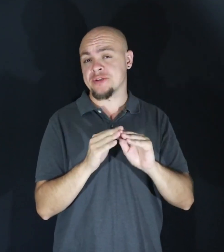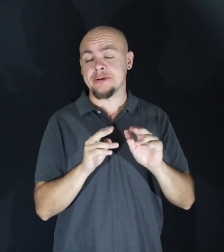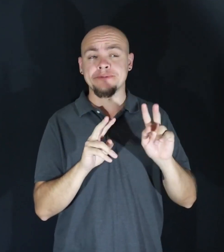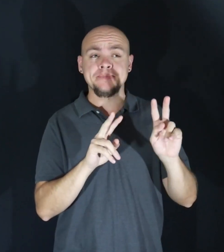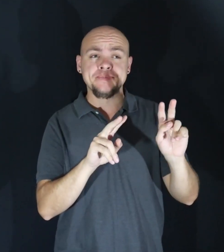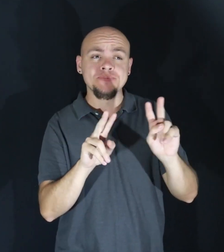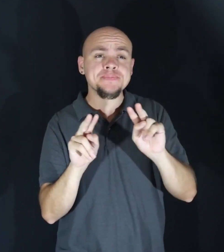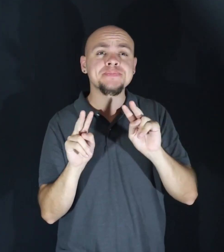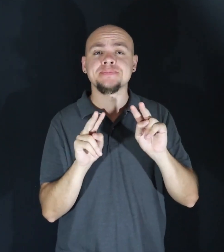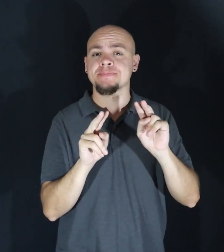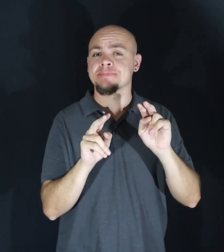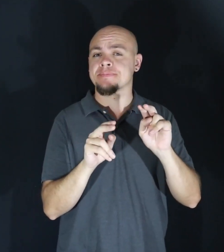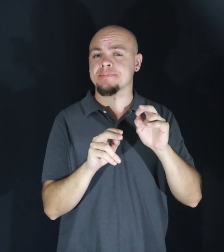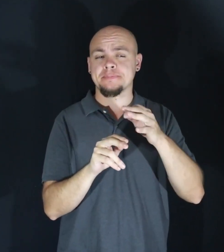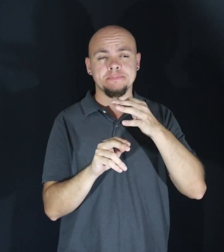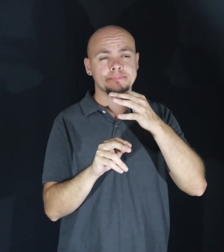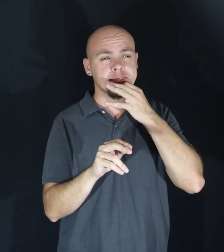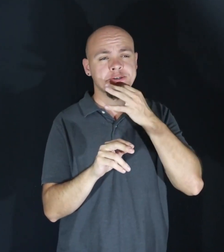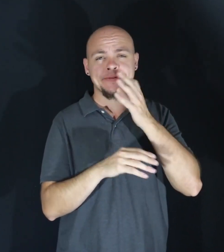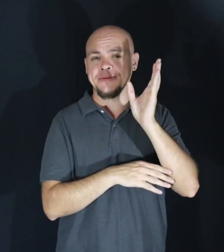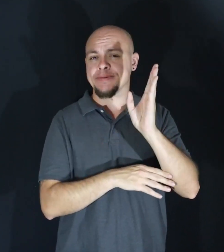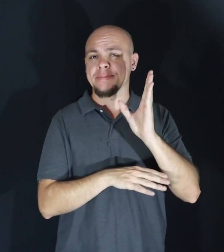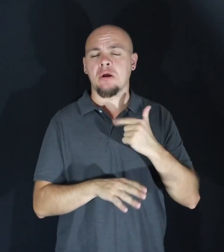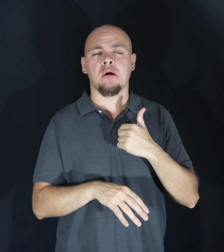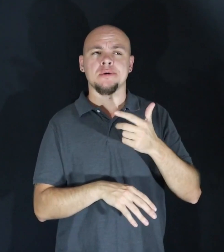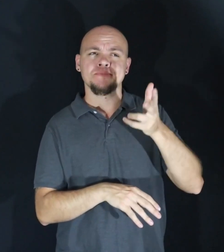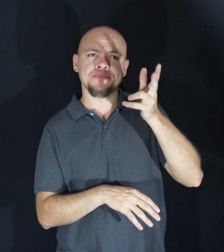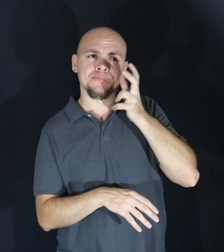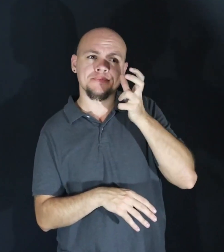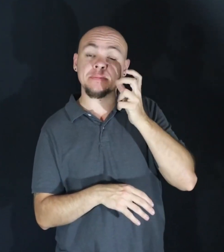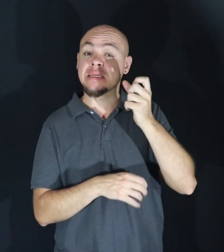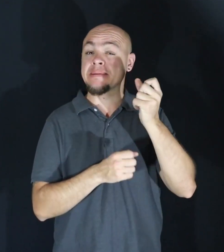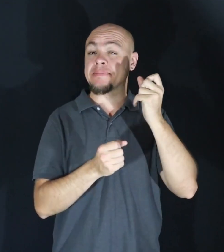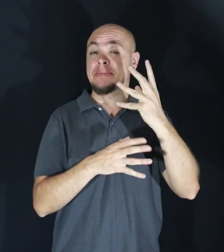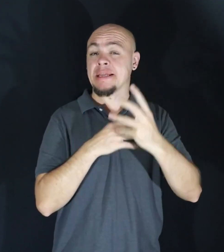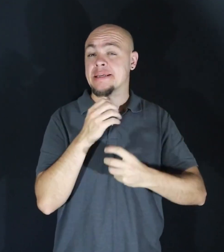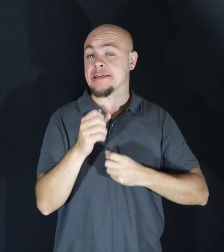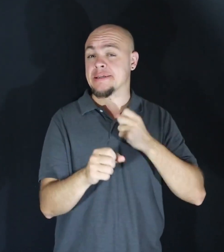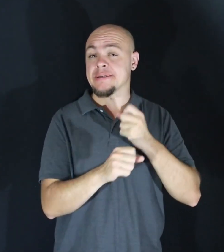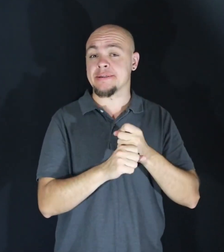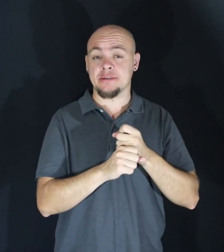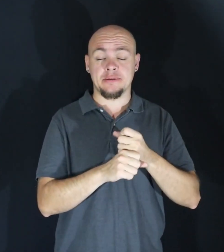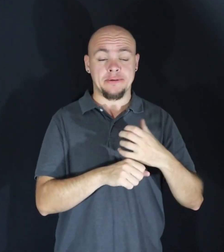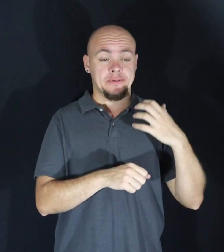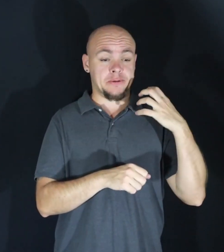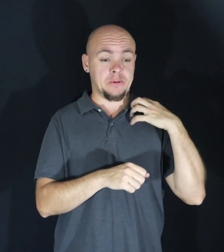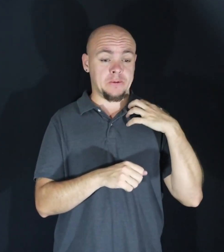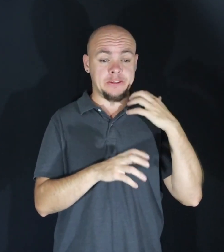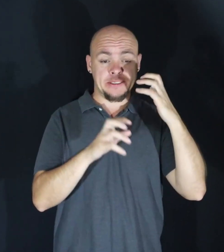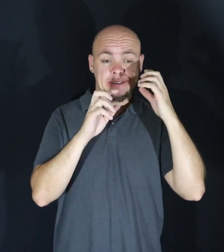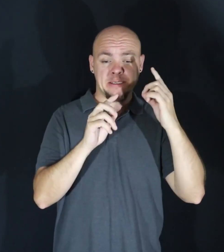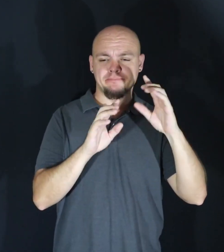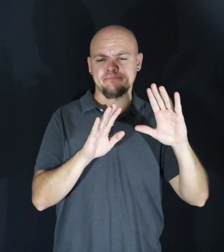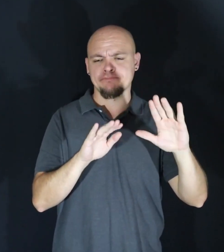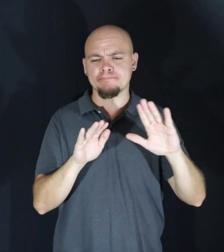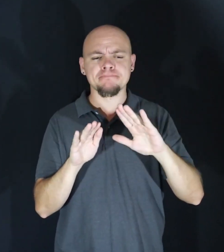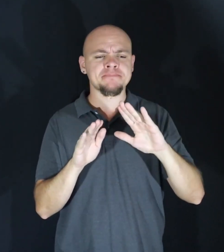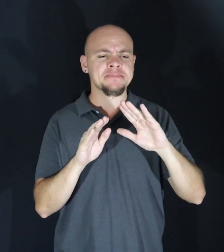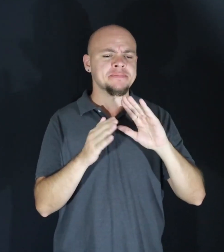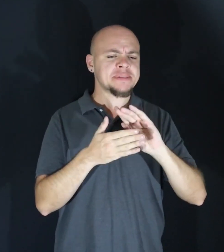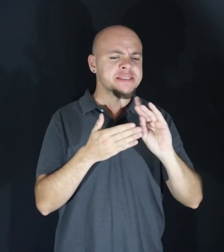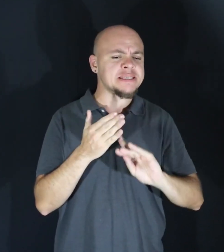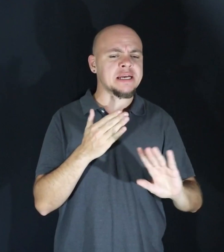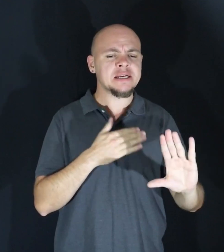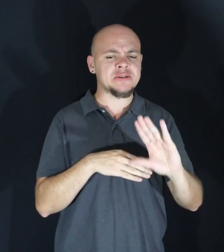to expert speakers. Even though I spent years coaching educators to design